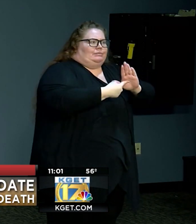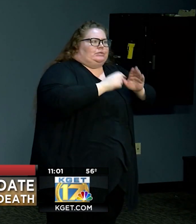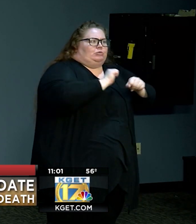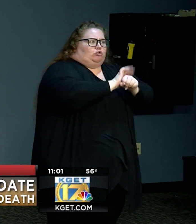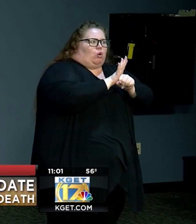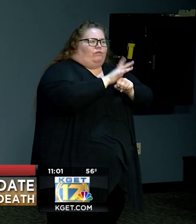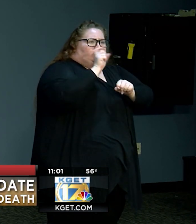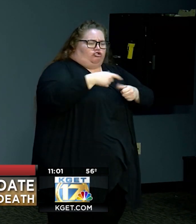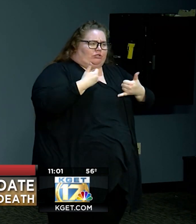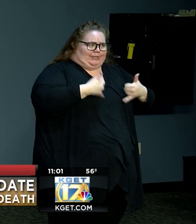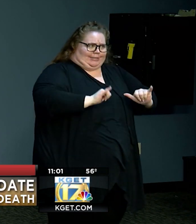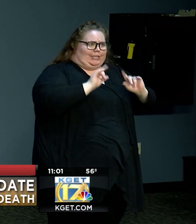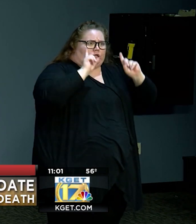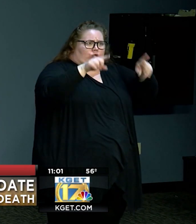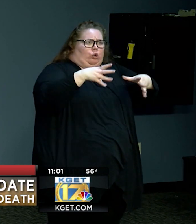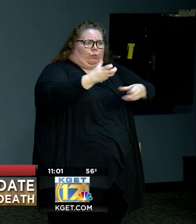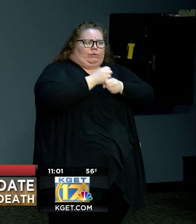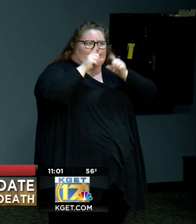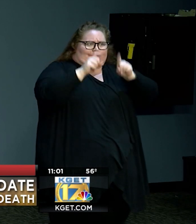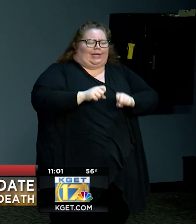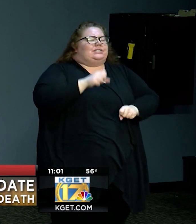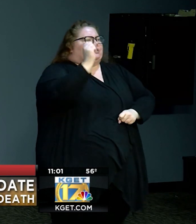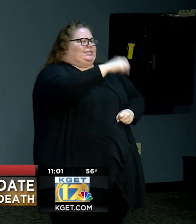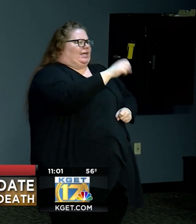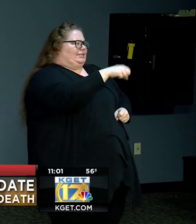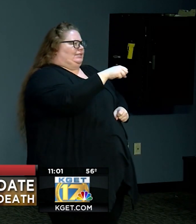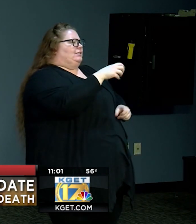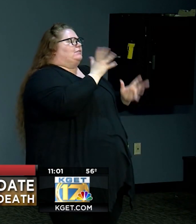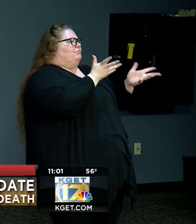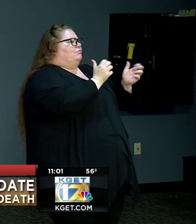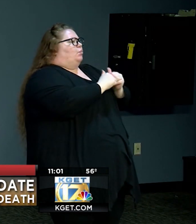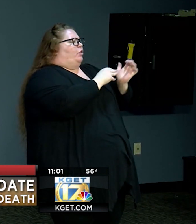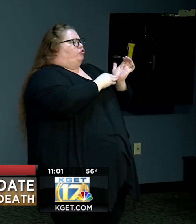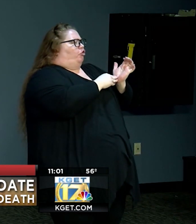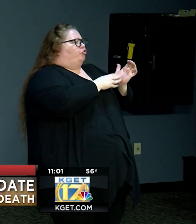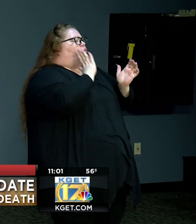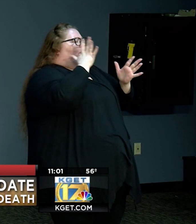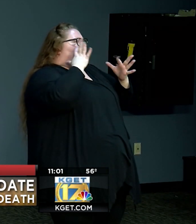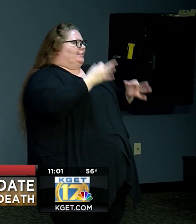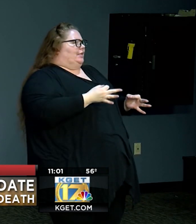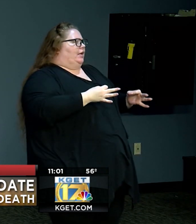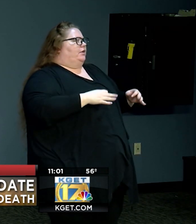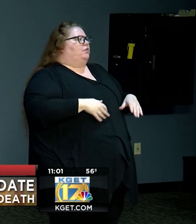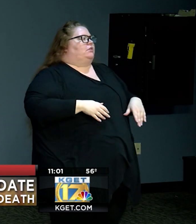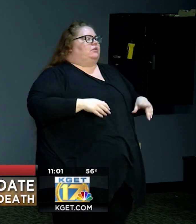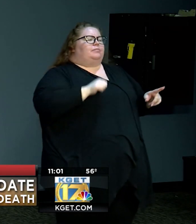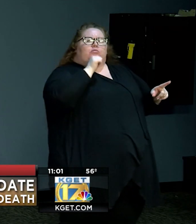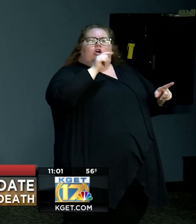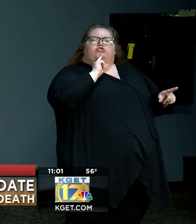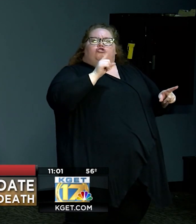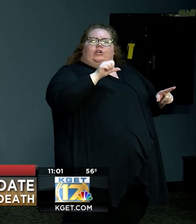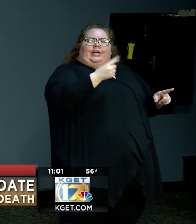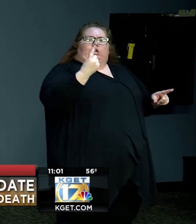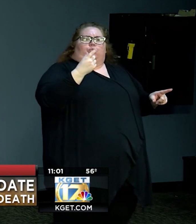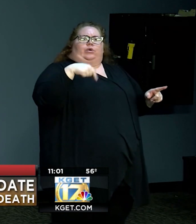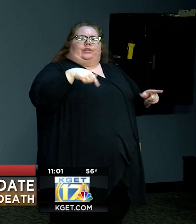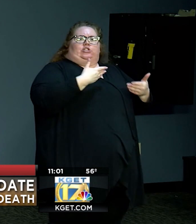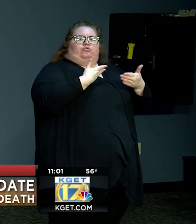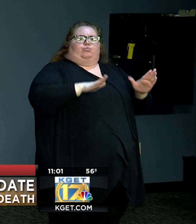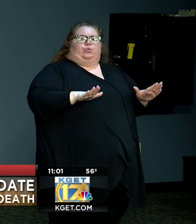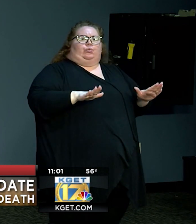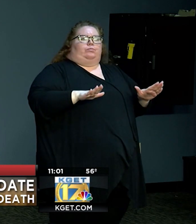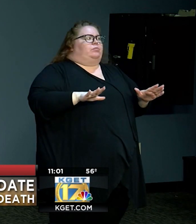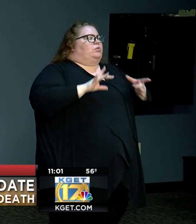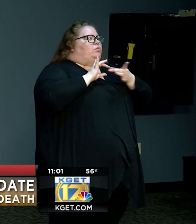speak to their physician. If they're symptomatic, the physician makes a decision. Okay, and I'm not sure if anybody in the room can answer this part, just to the gun sales